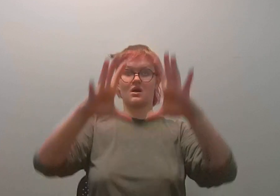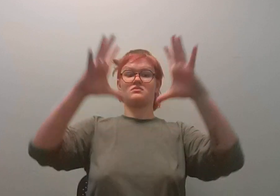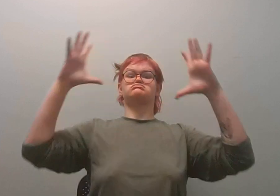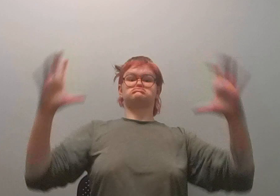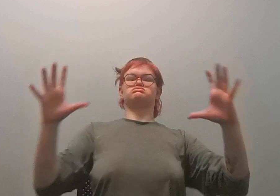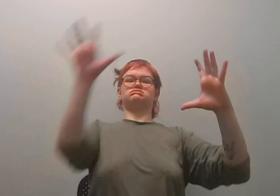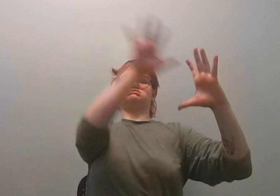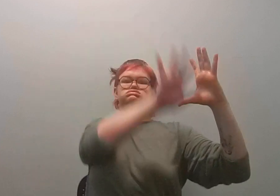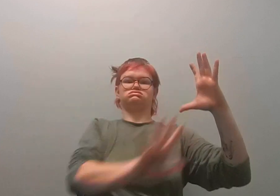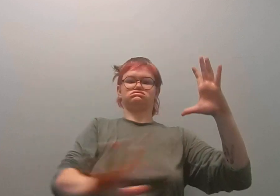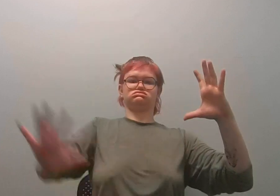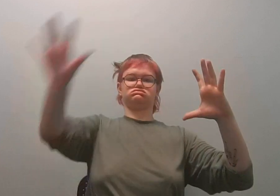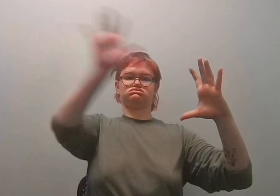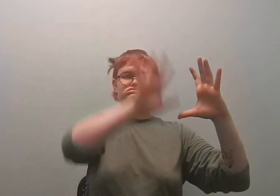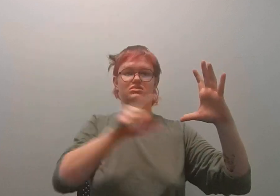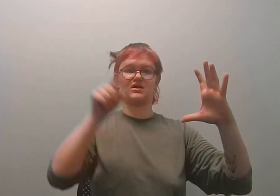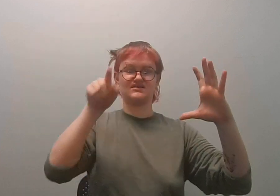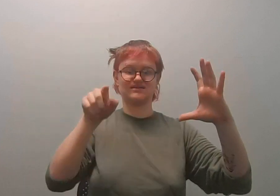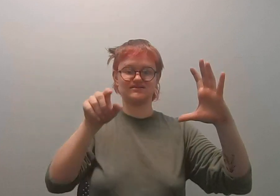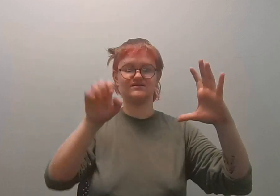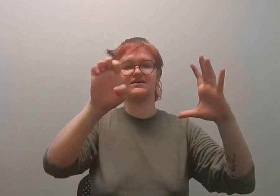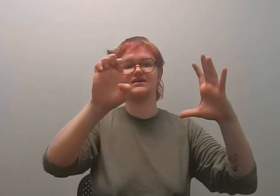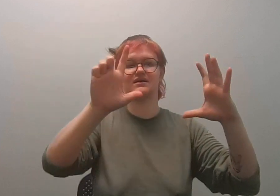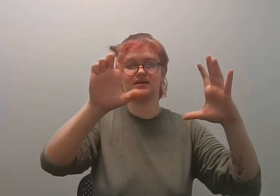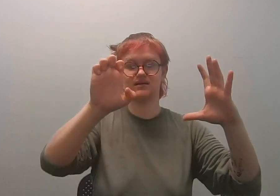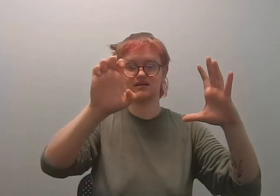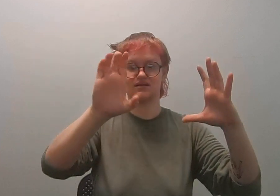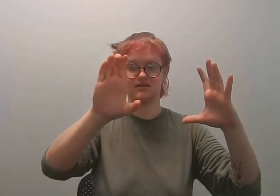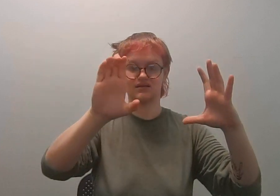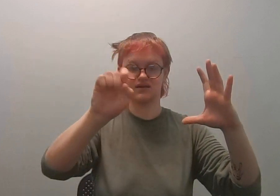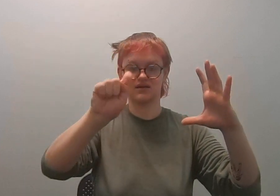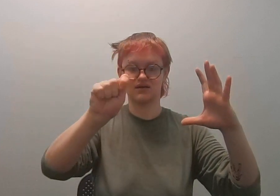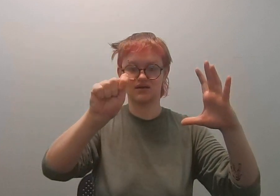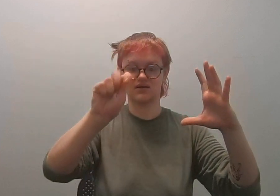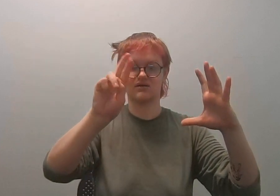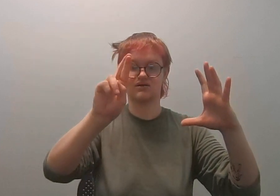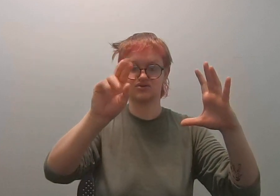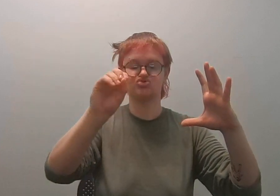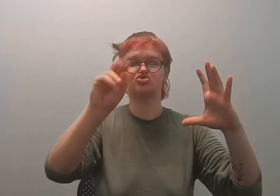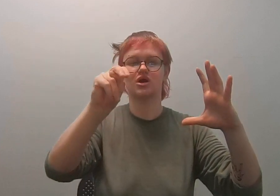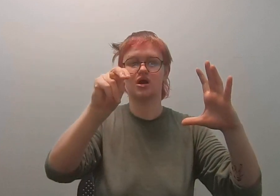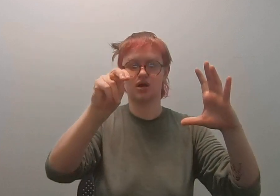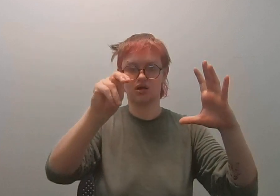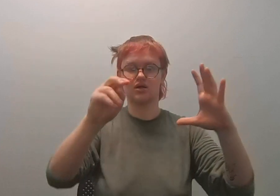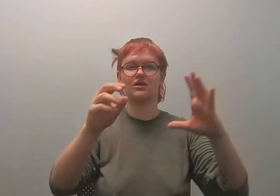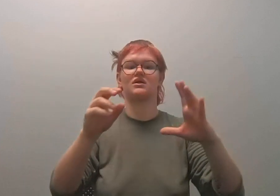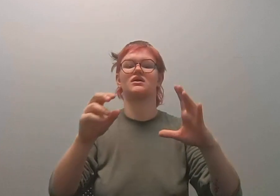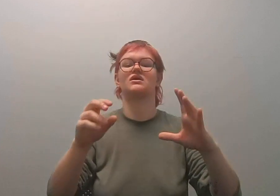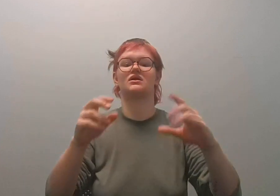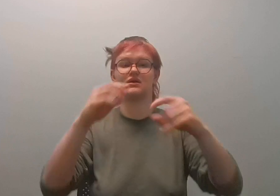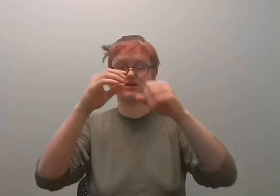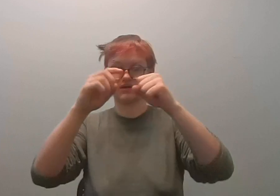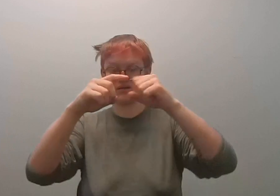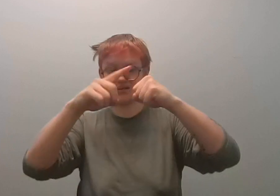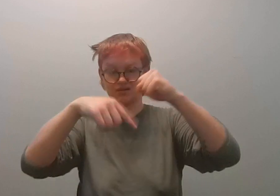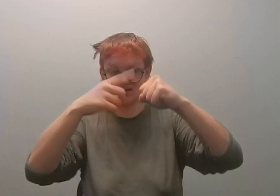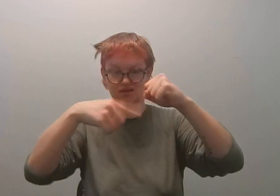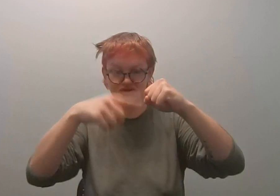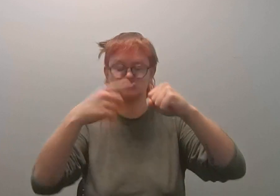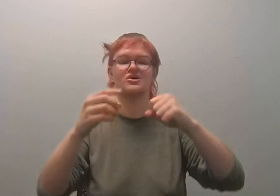Protons, neutrons, and electrons differ in terms of their charge and mass. Let's take a look at charge first.